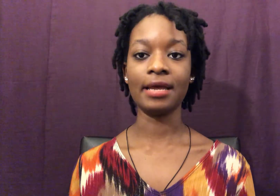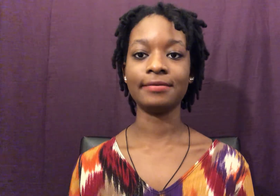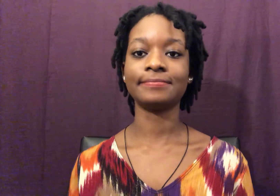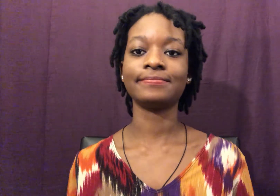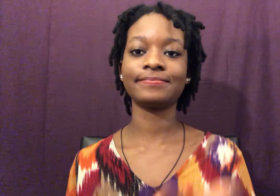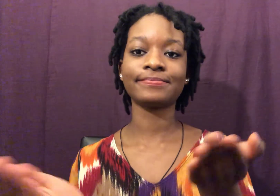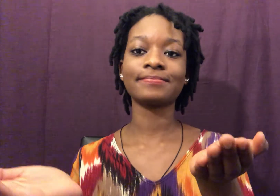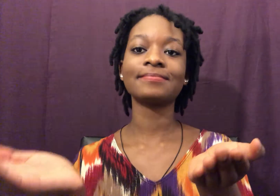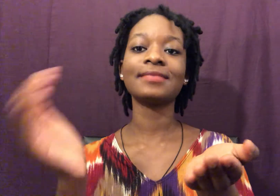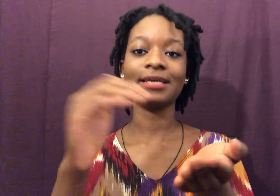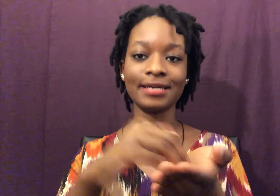again,